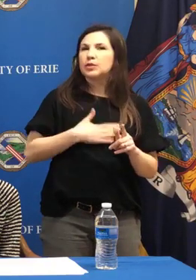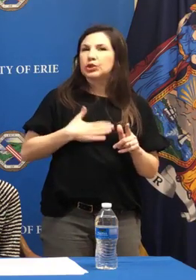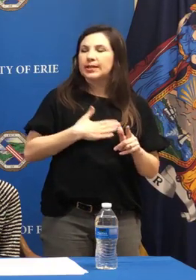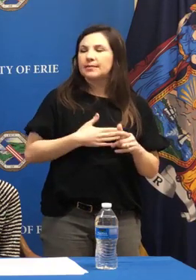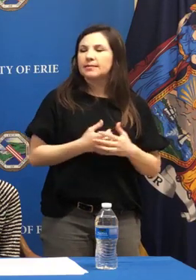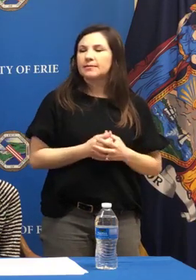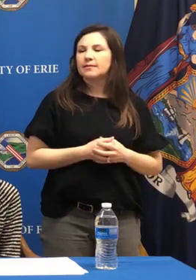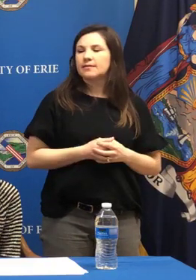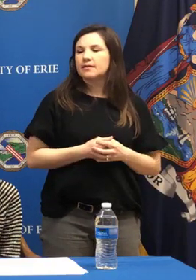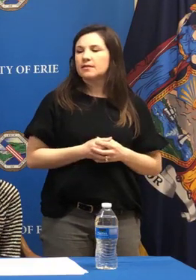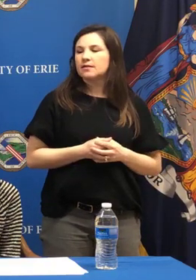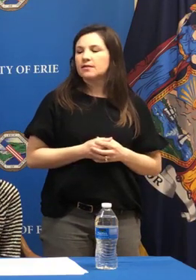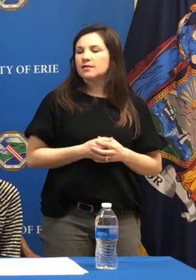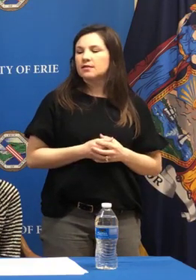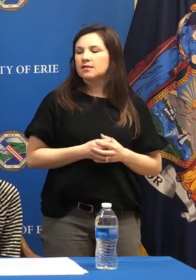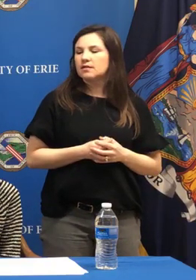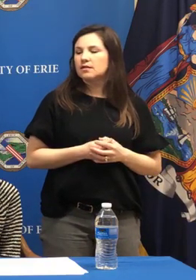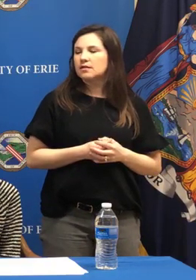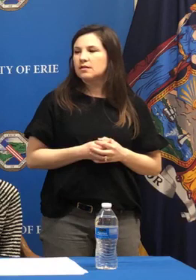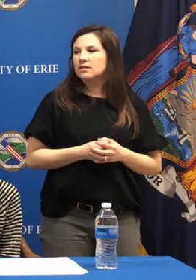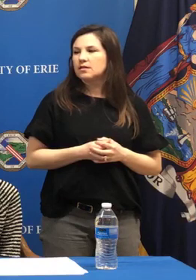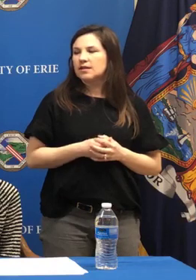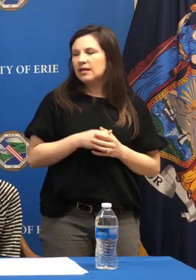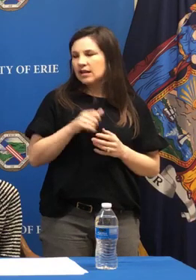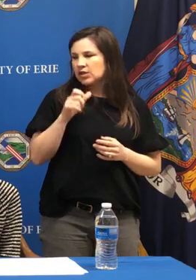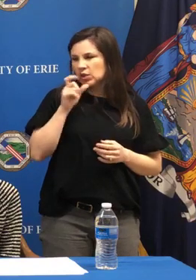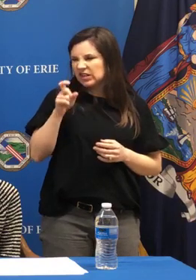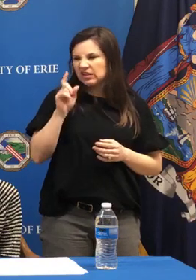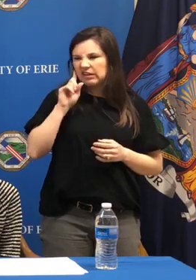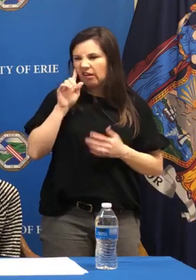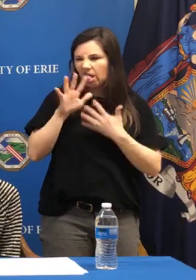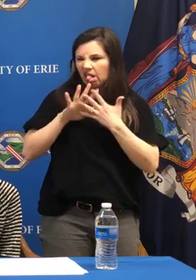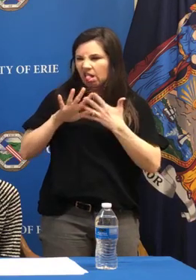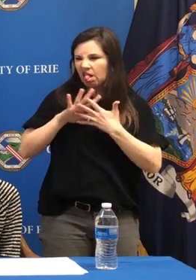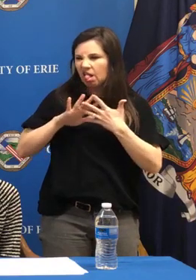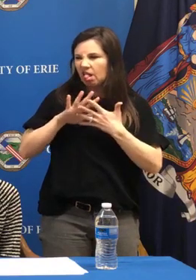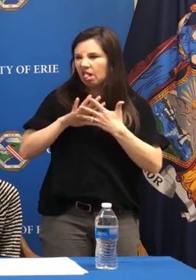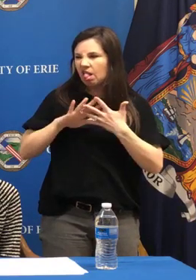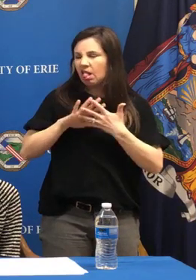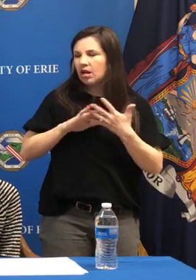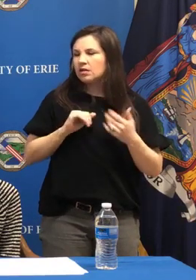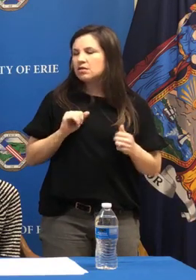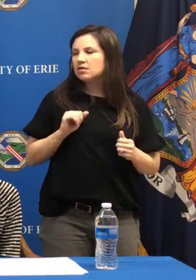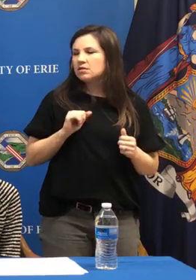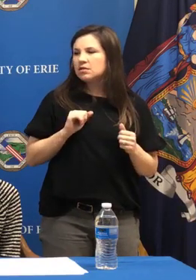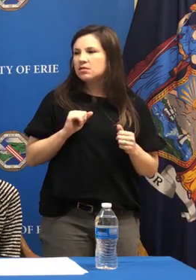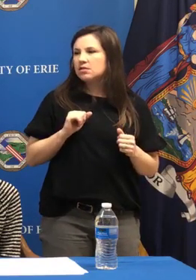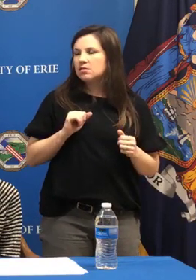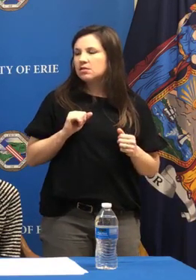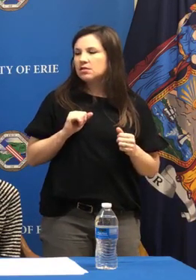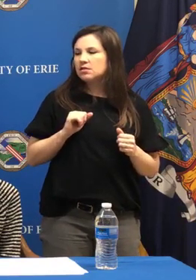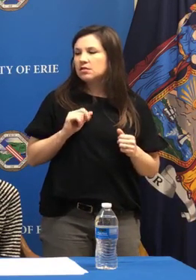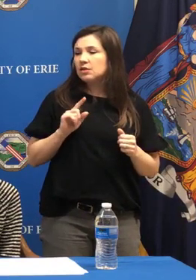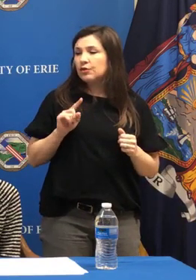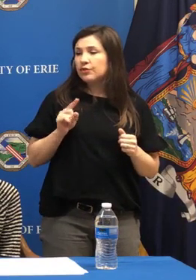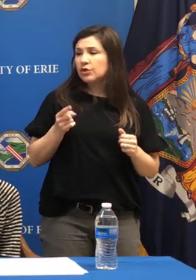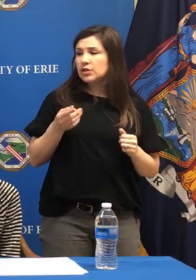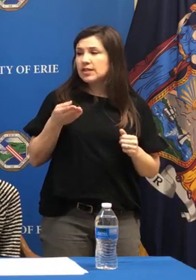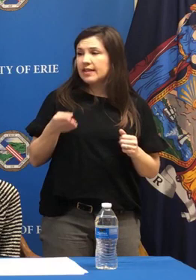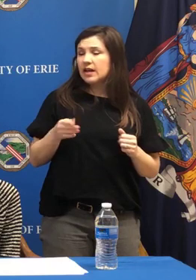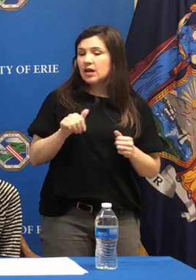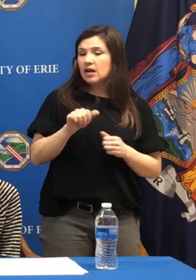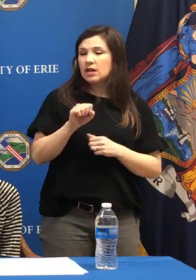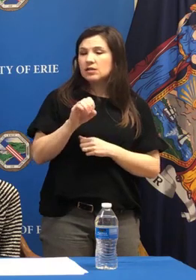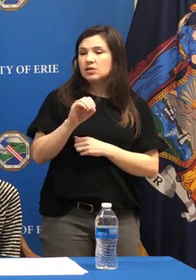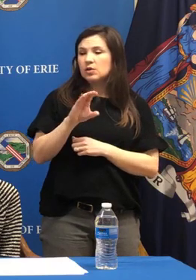it. We don't need to hear a lot of the background from your. So the first, if they're there, is the Associated